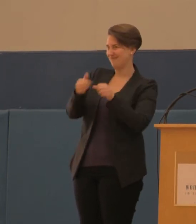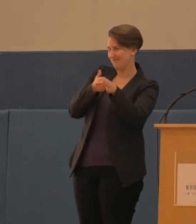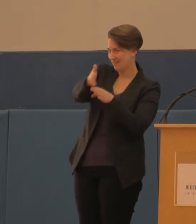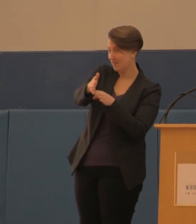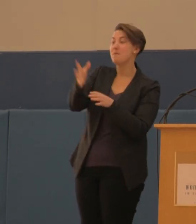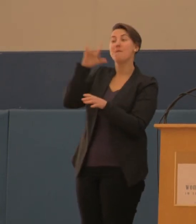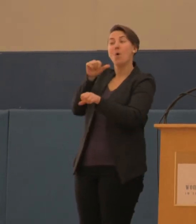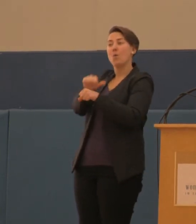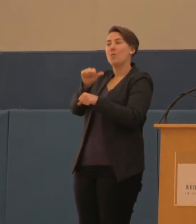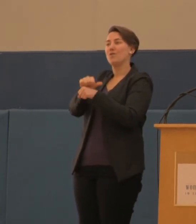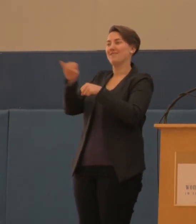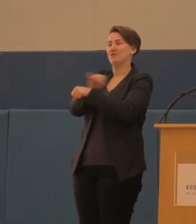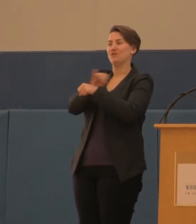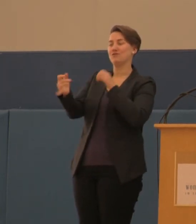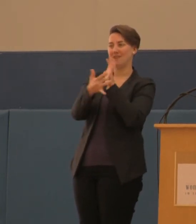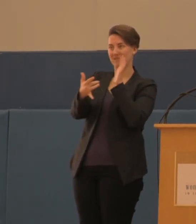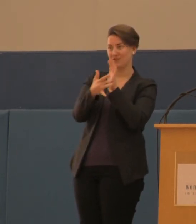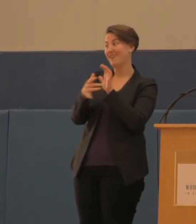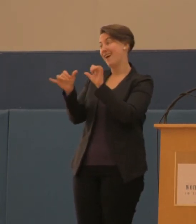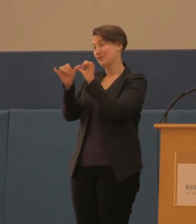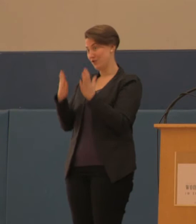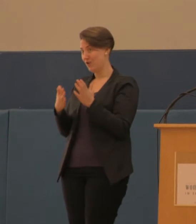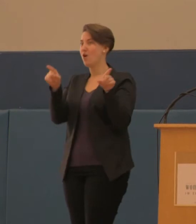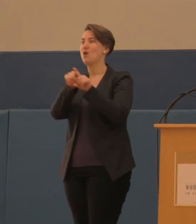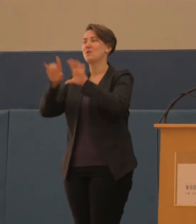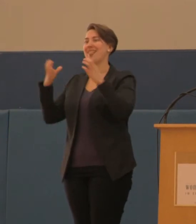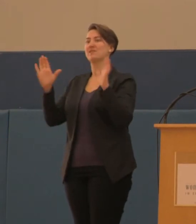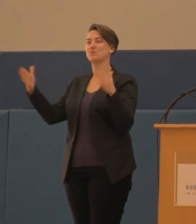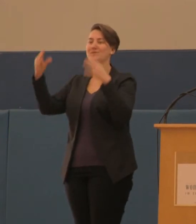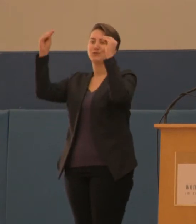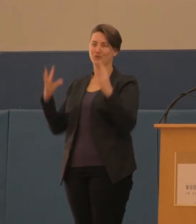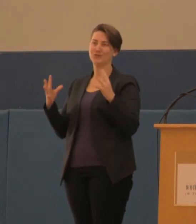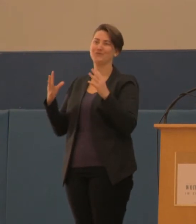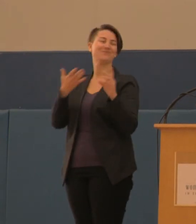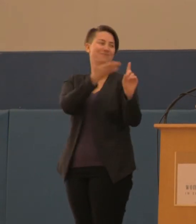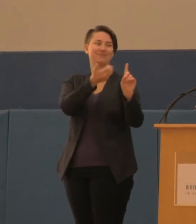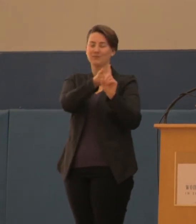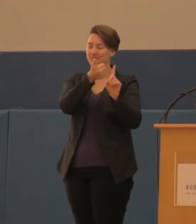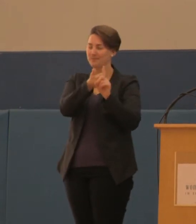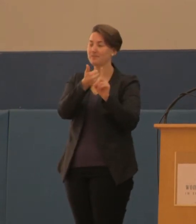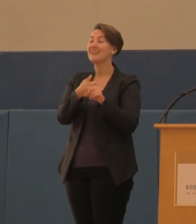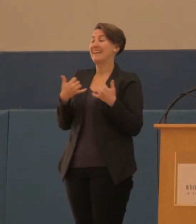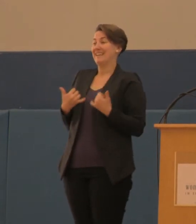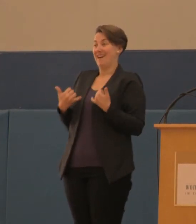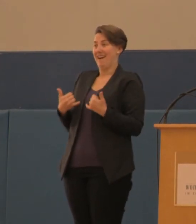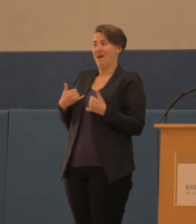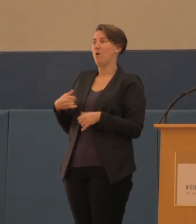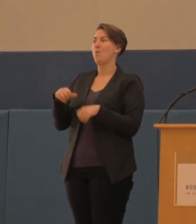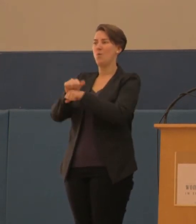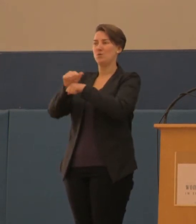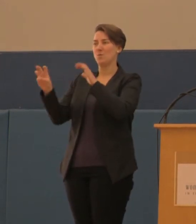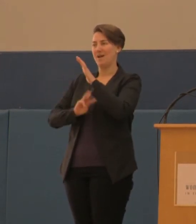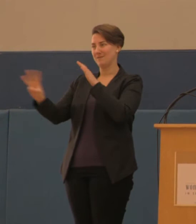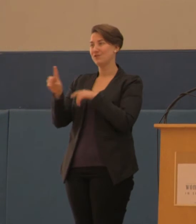as an industrial technician, engineer, and classroom teacher. Currently a Wegmans employee, she volunteers